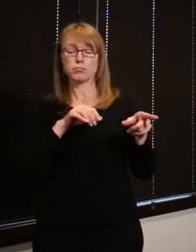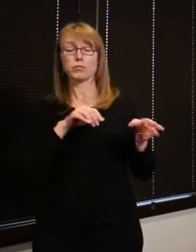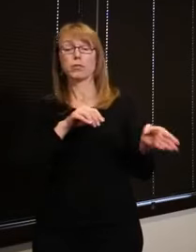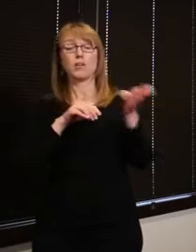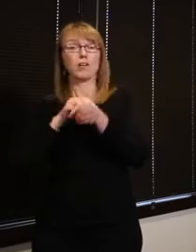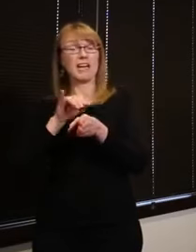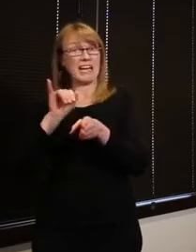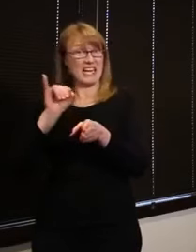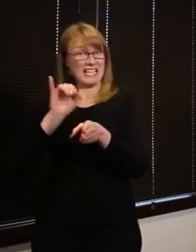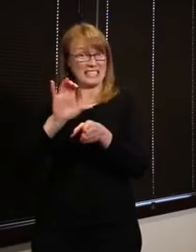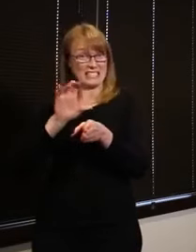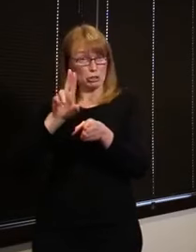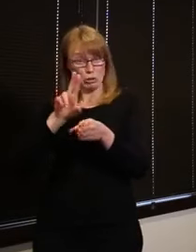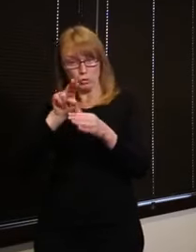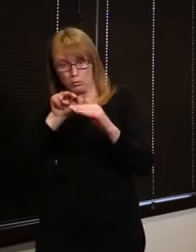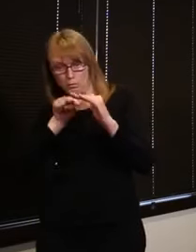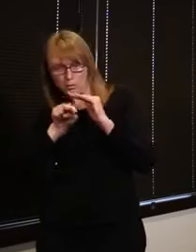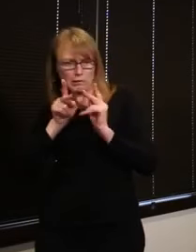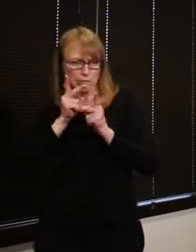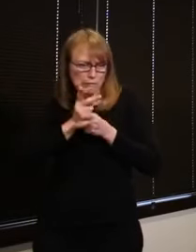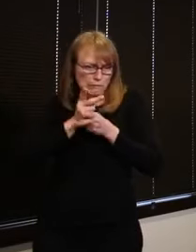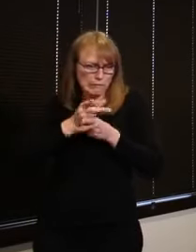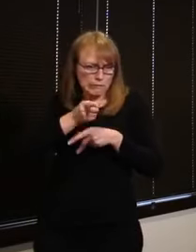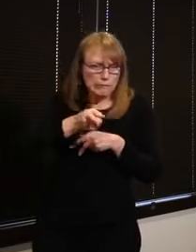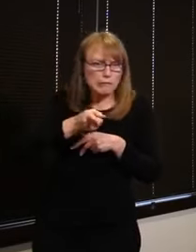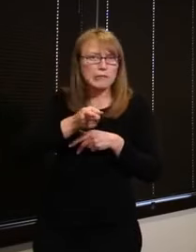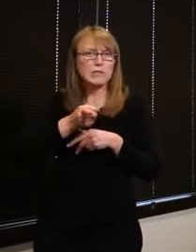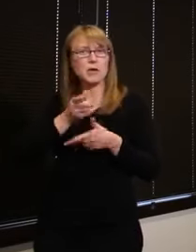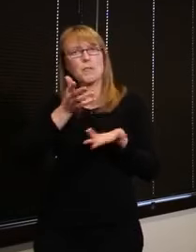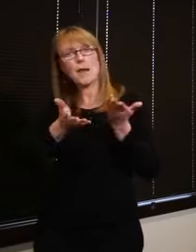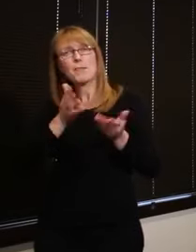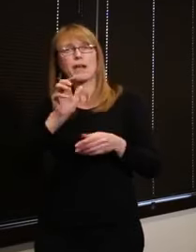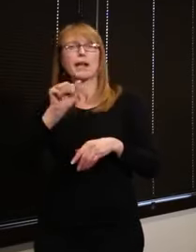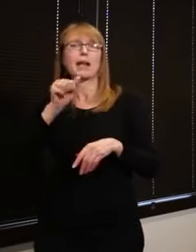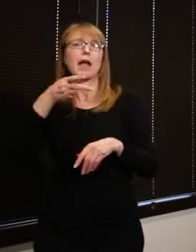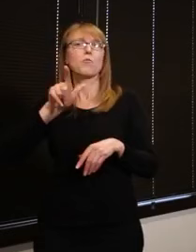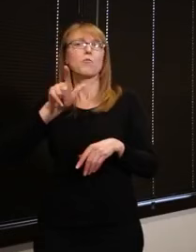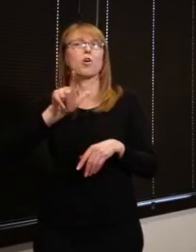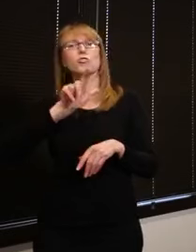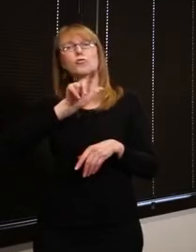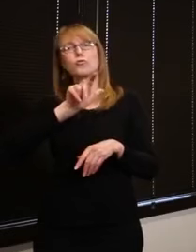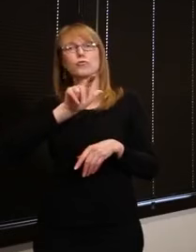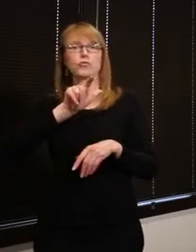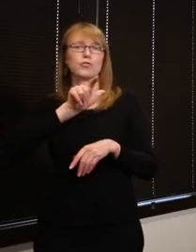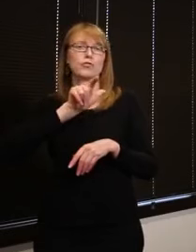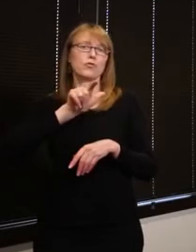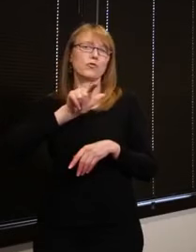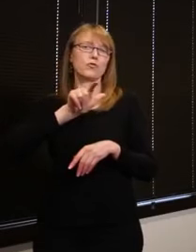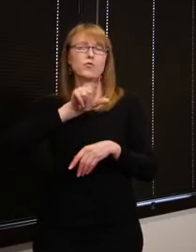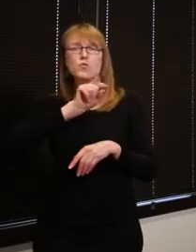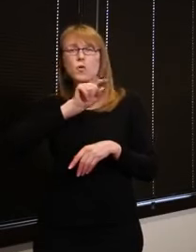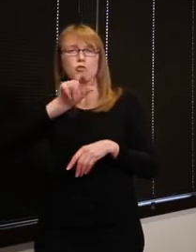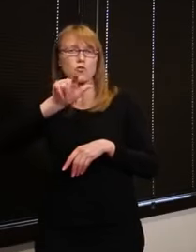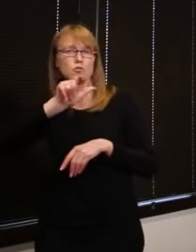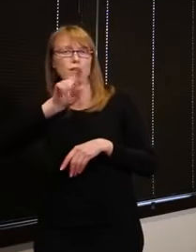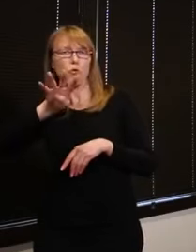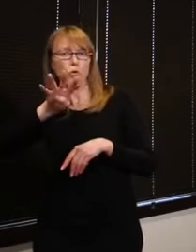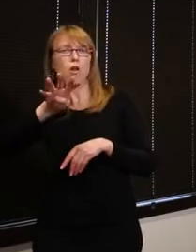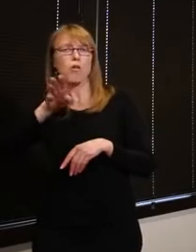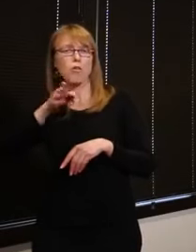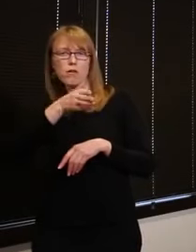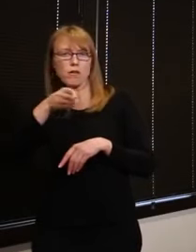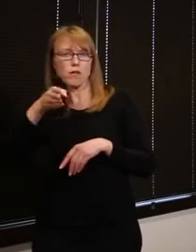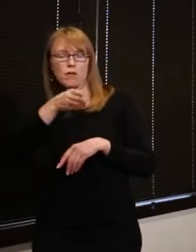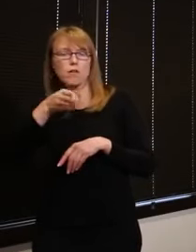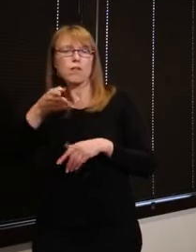it'll be anywhere from April 21st through the 24th. And that number will be around 170 to 180